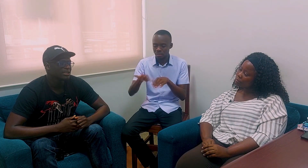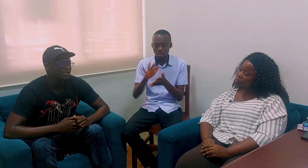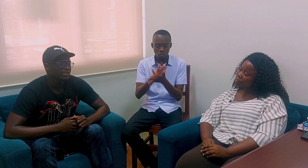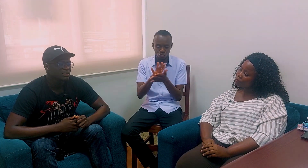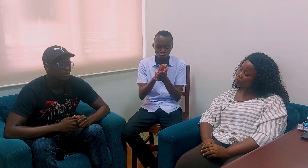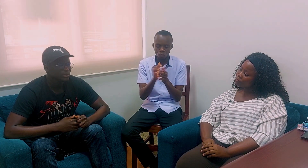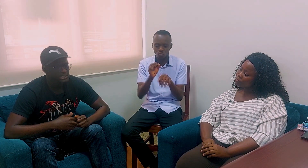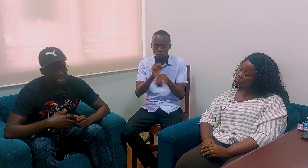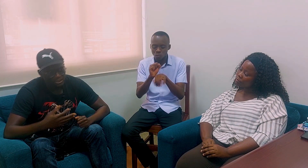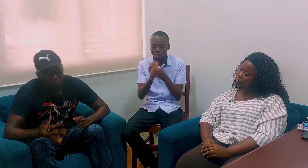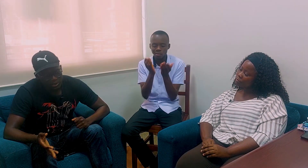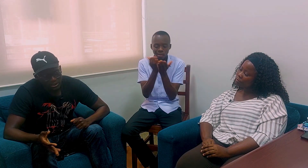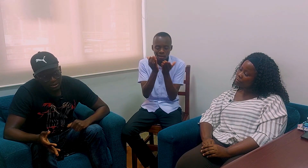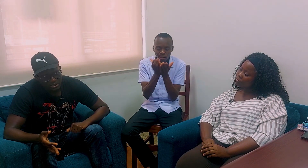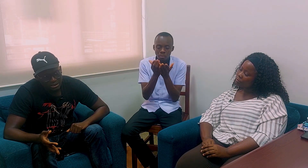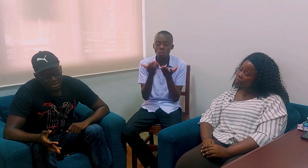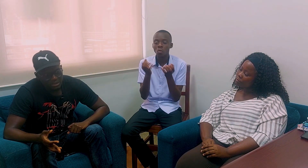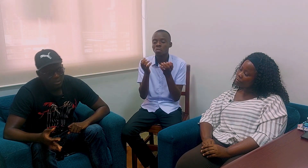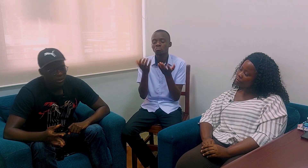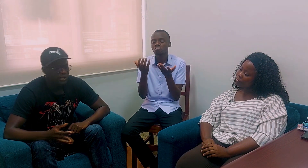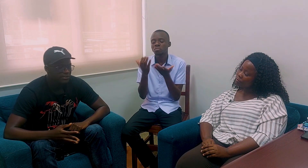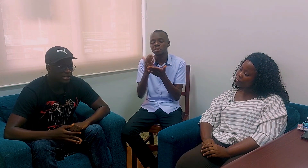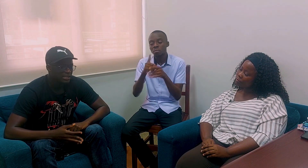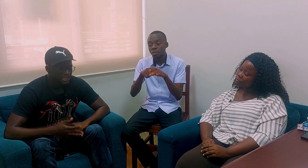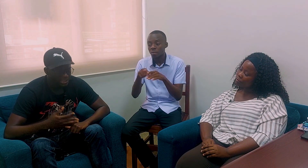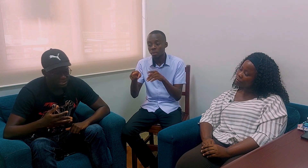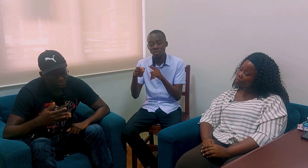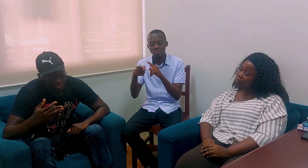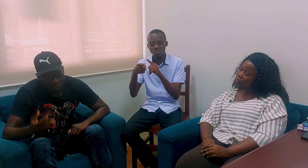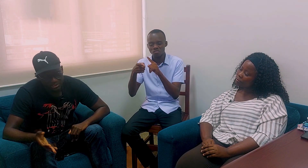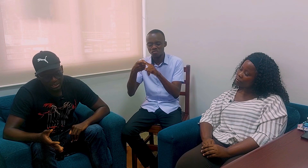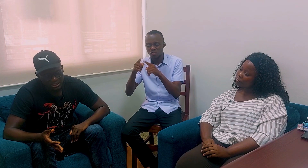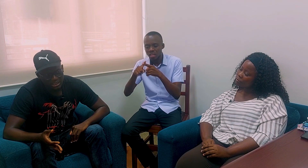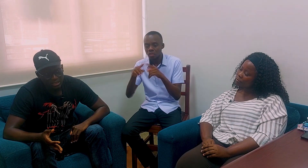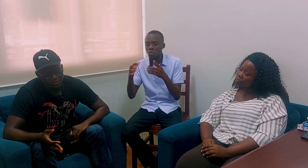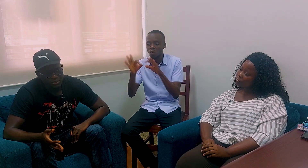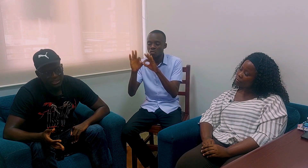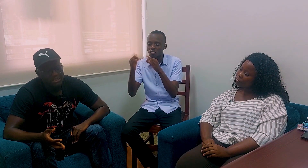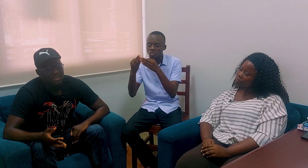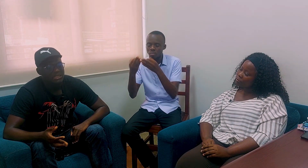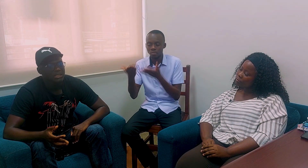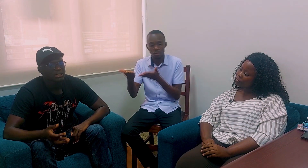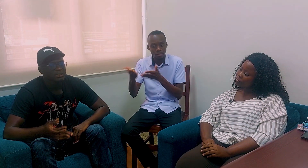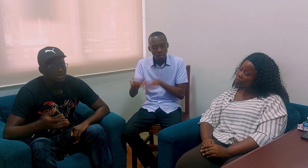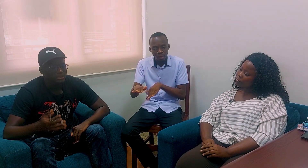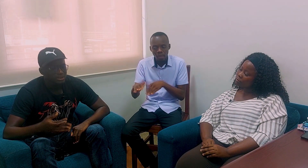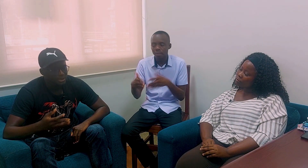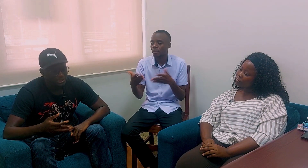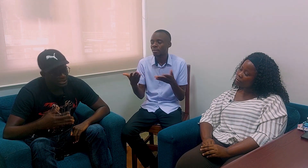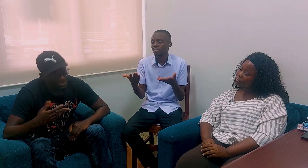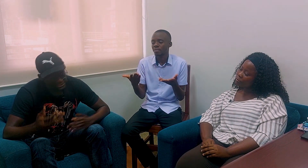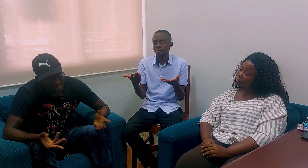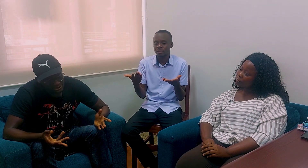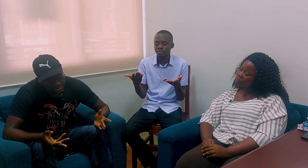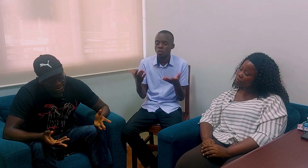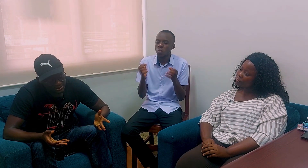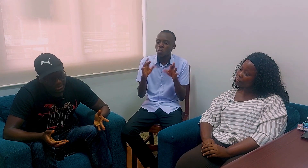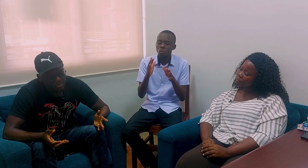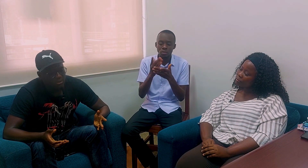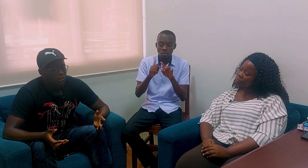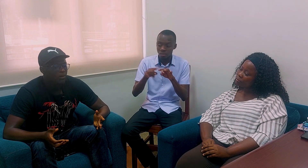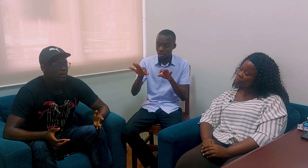uh, losing a loved one or and even having another loved one in an